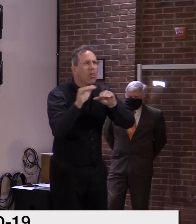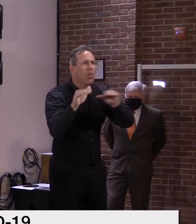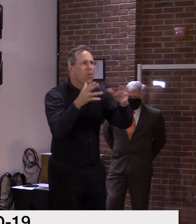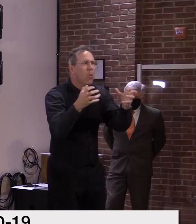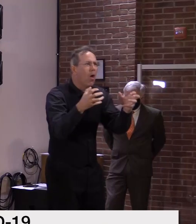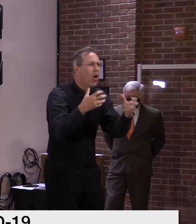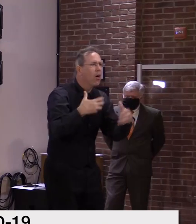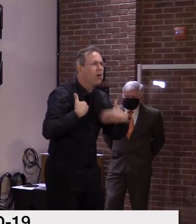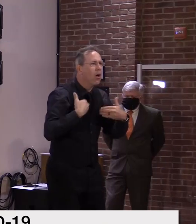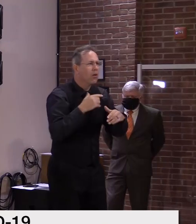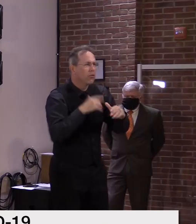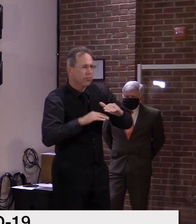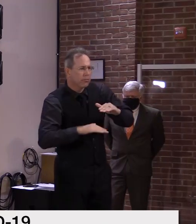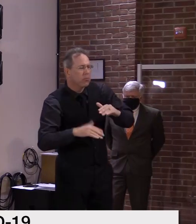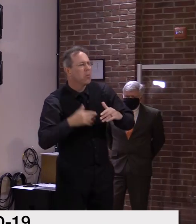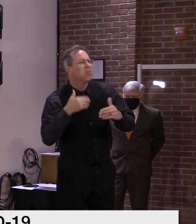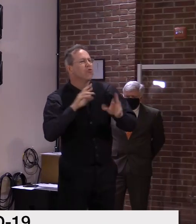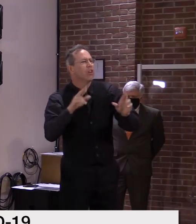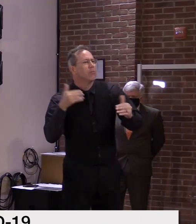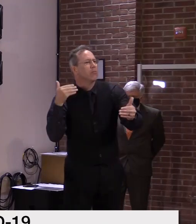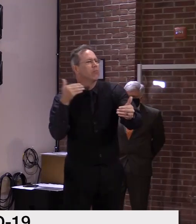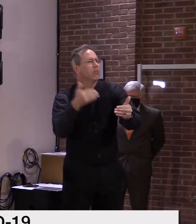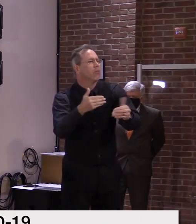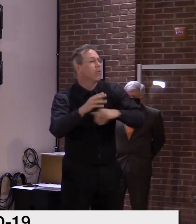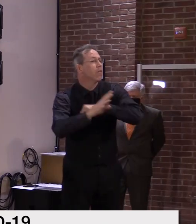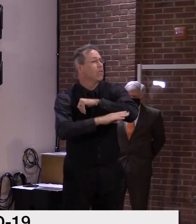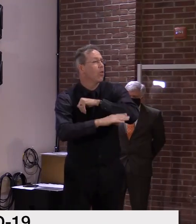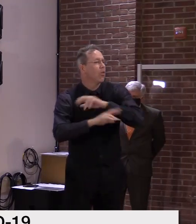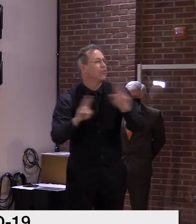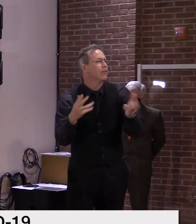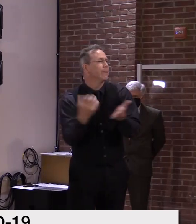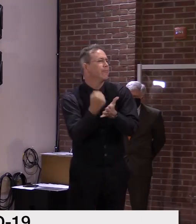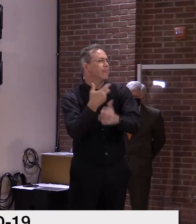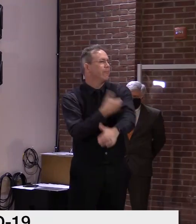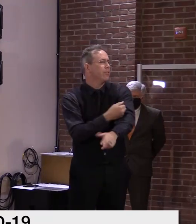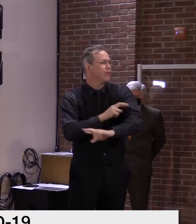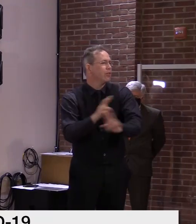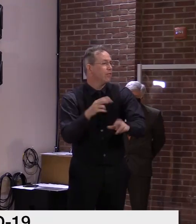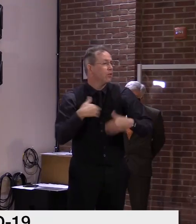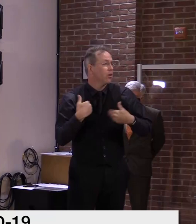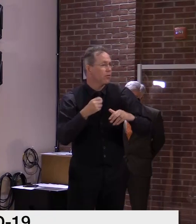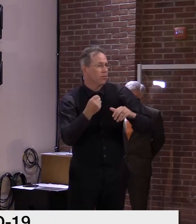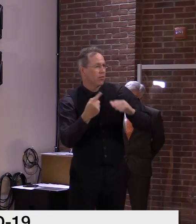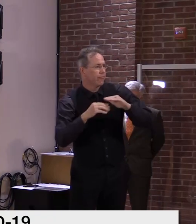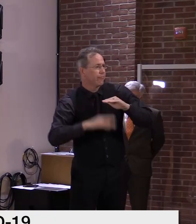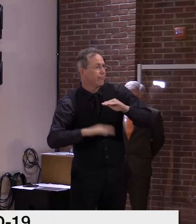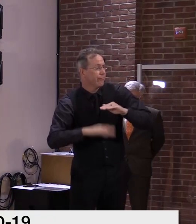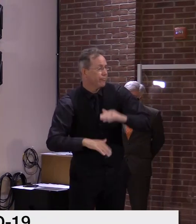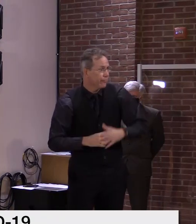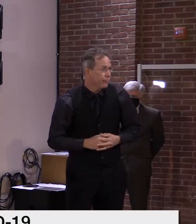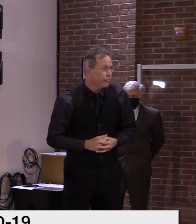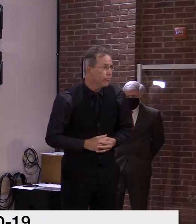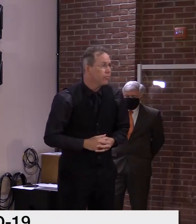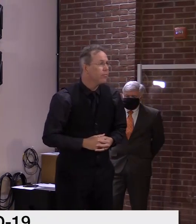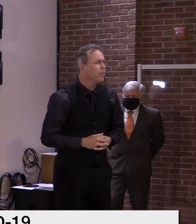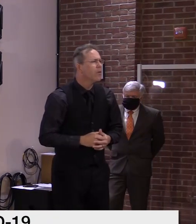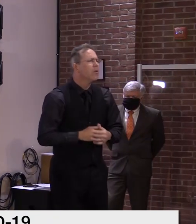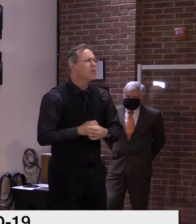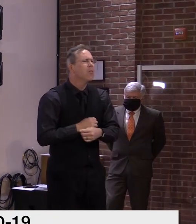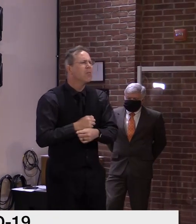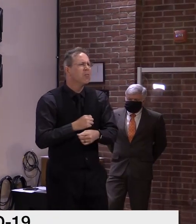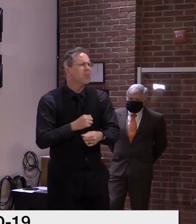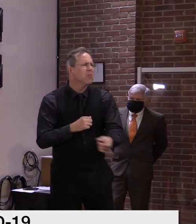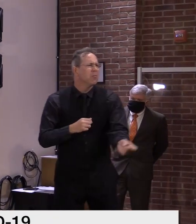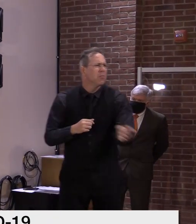So how vulnerable does the population as a whole remain as long as there's significant percent, I don't know what the percentage of